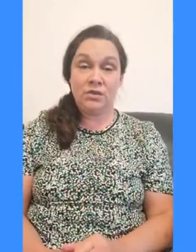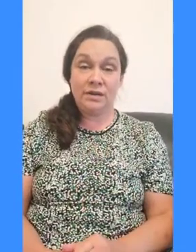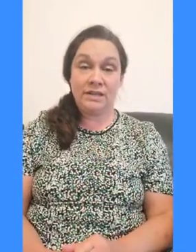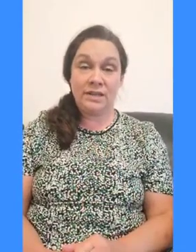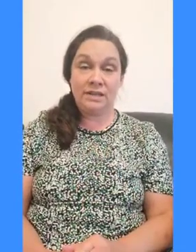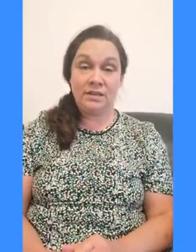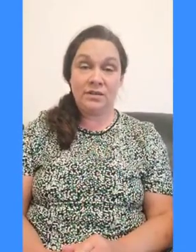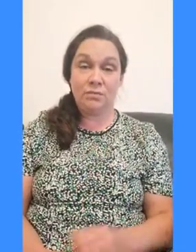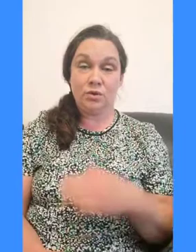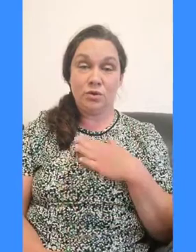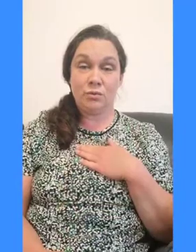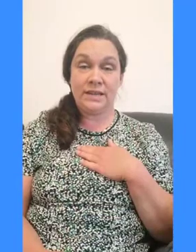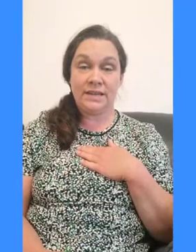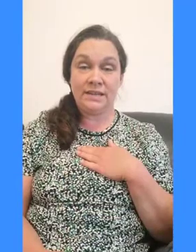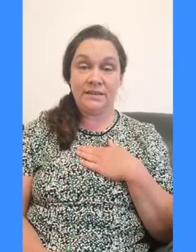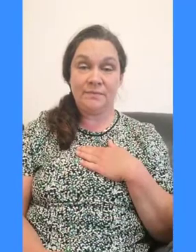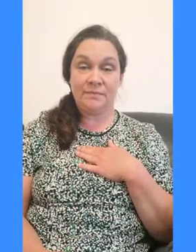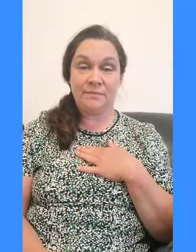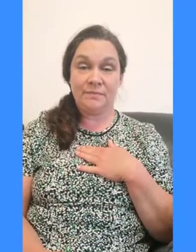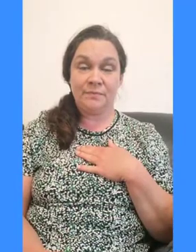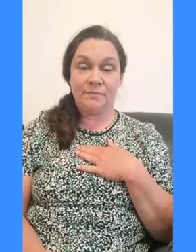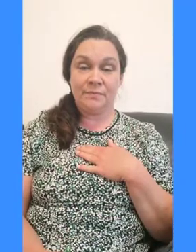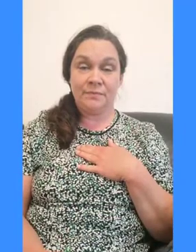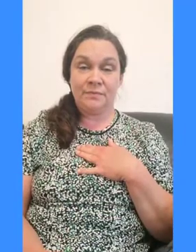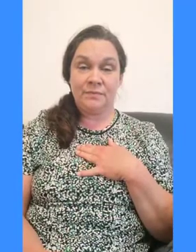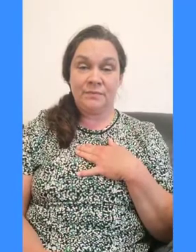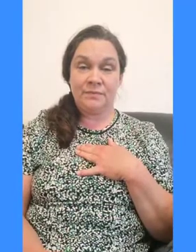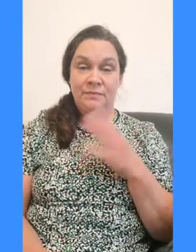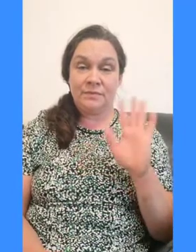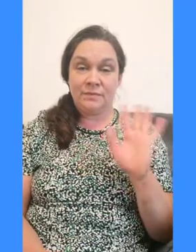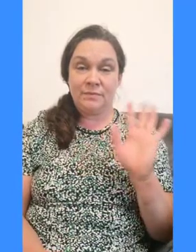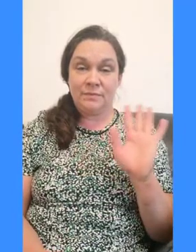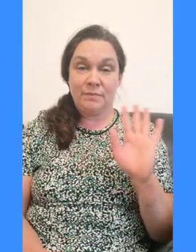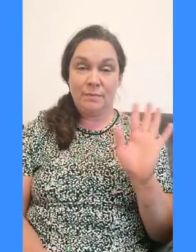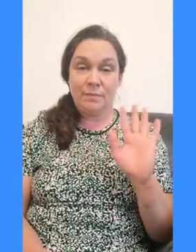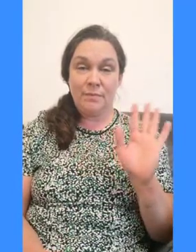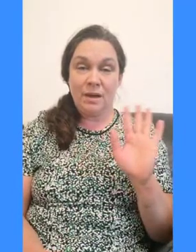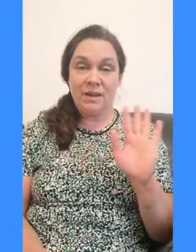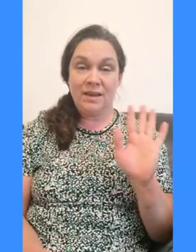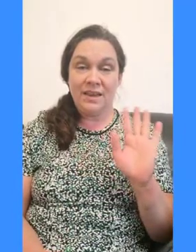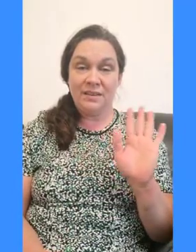enjoyed it as much as we did. Bye.